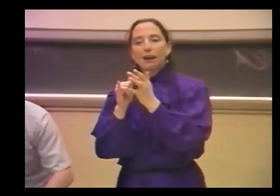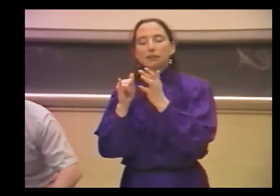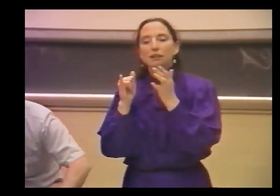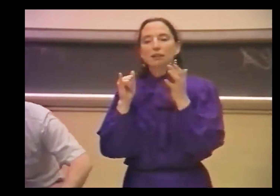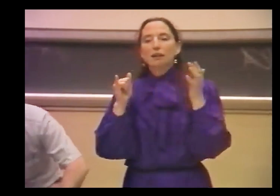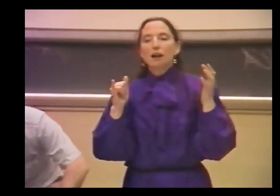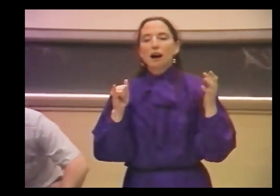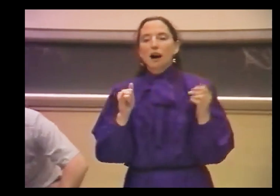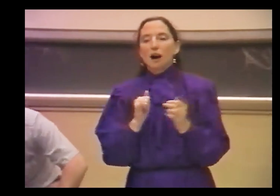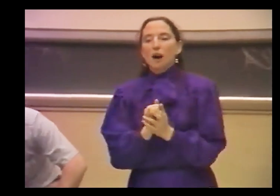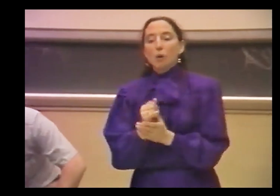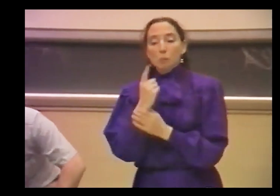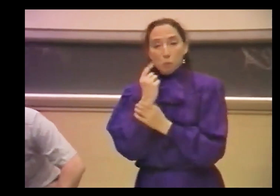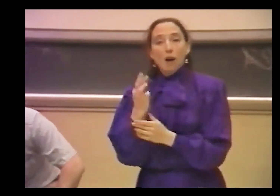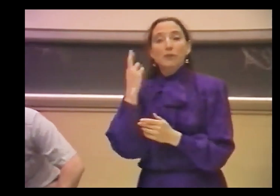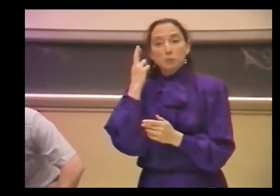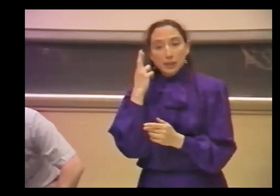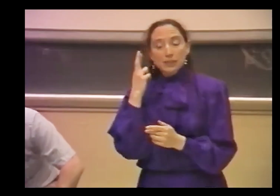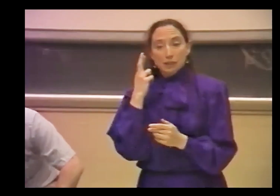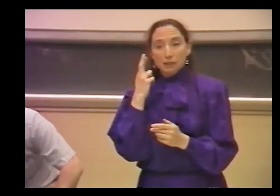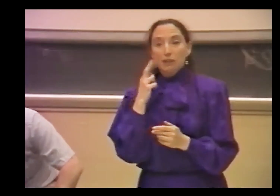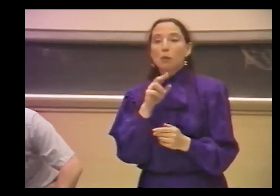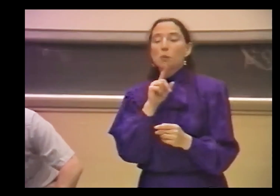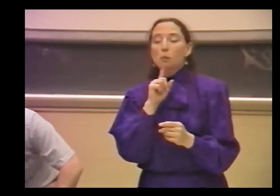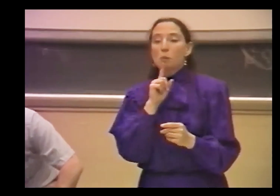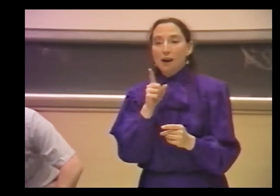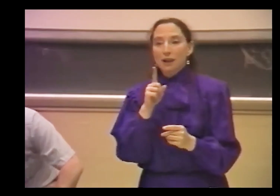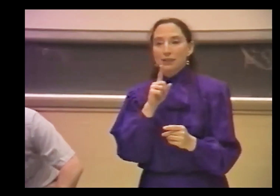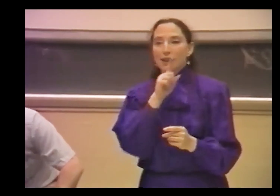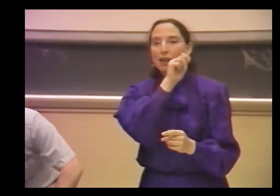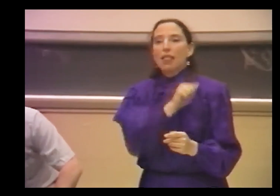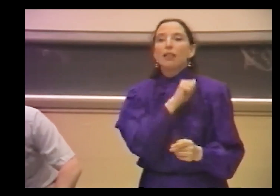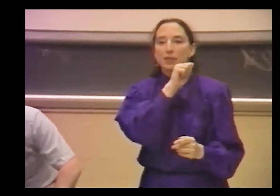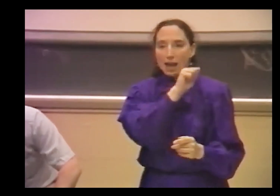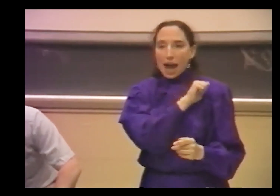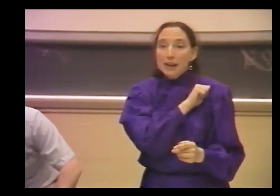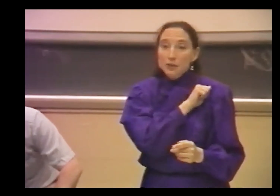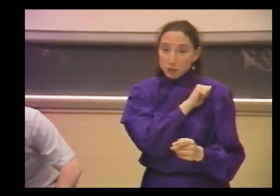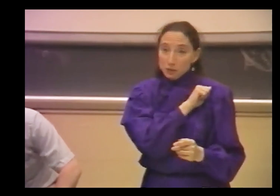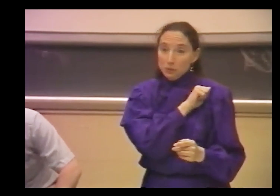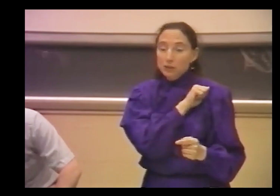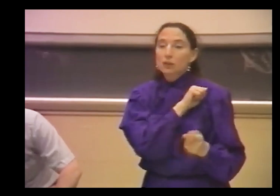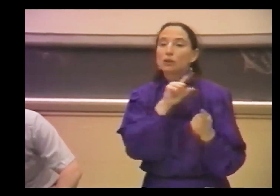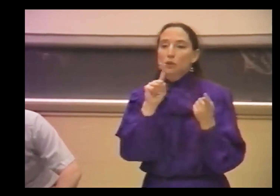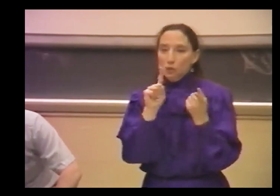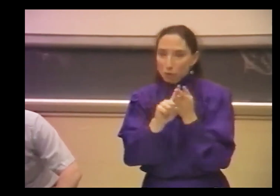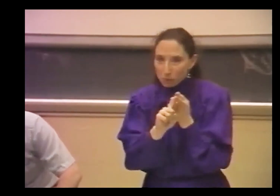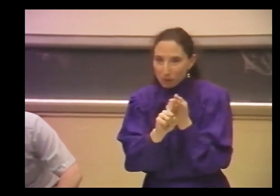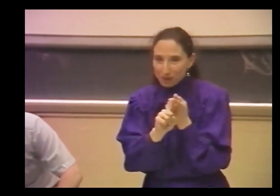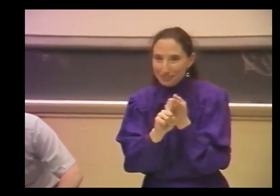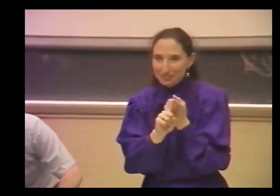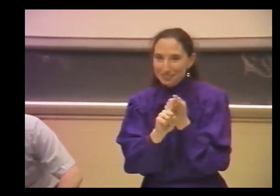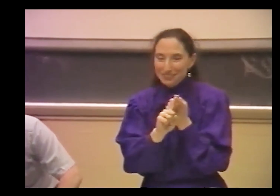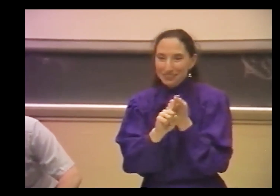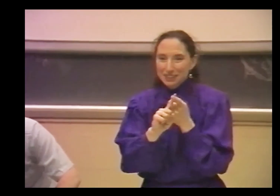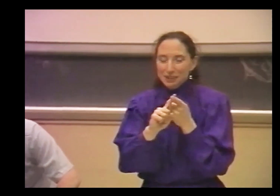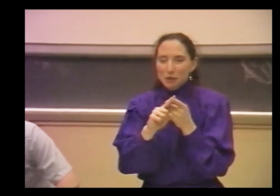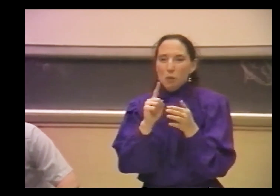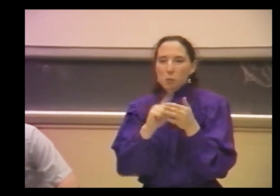that one reason was the attitude toward